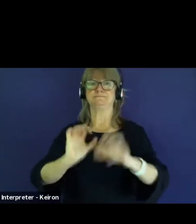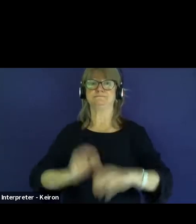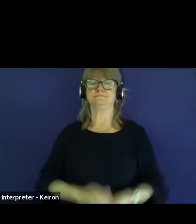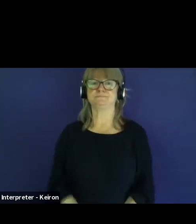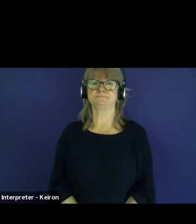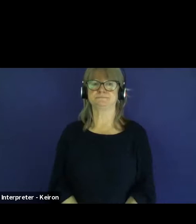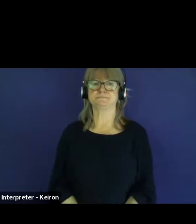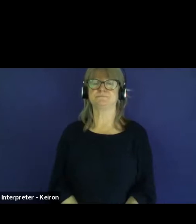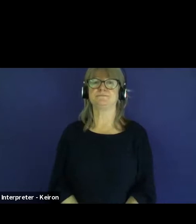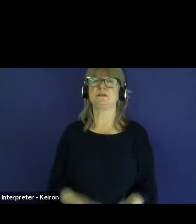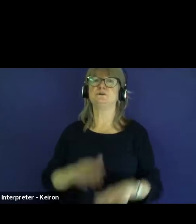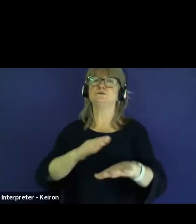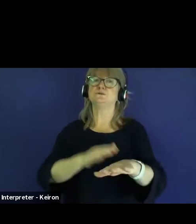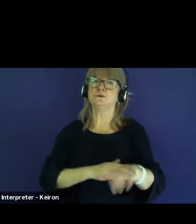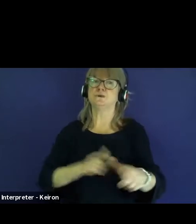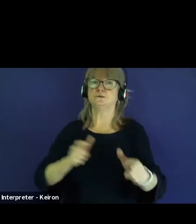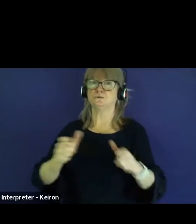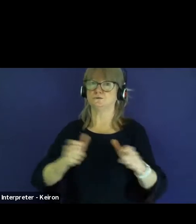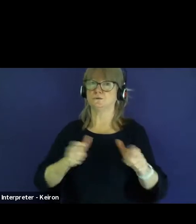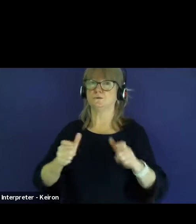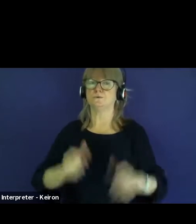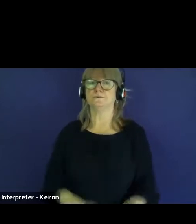Nice and slow and controlled again.